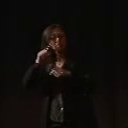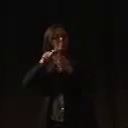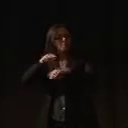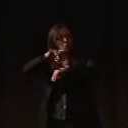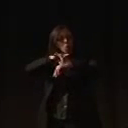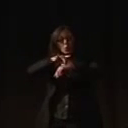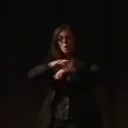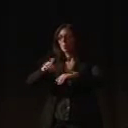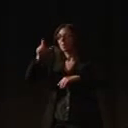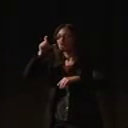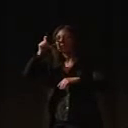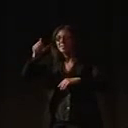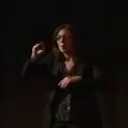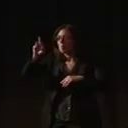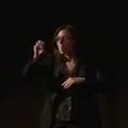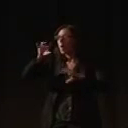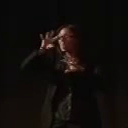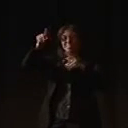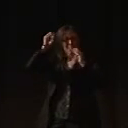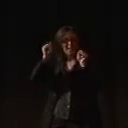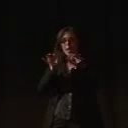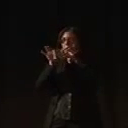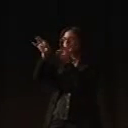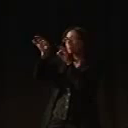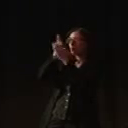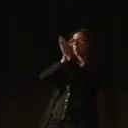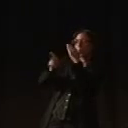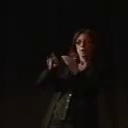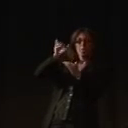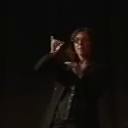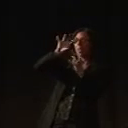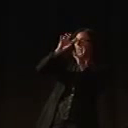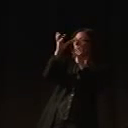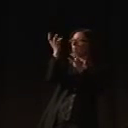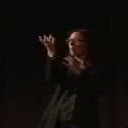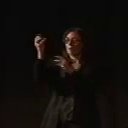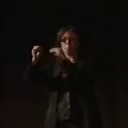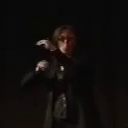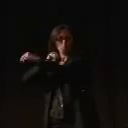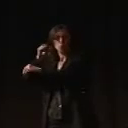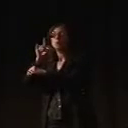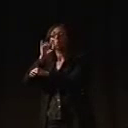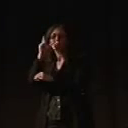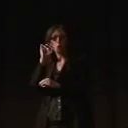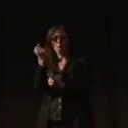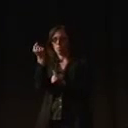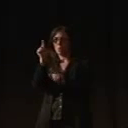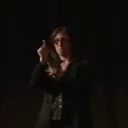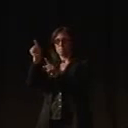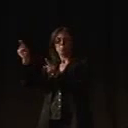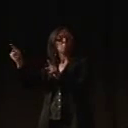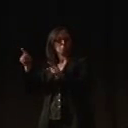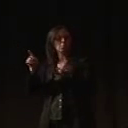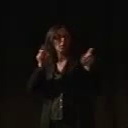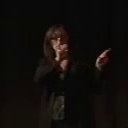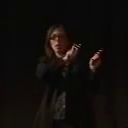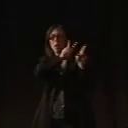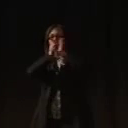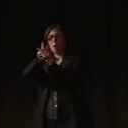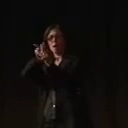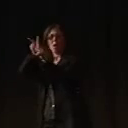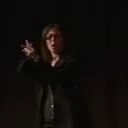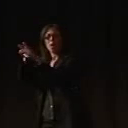from these theorems of learning theory, in order for this to happen, for